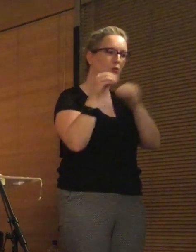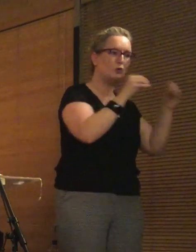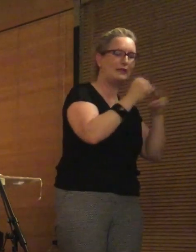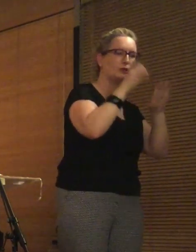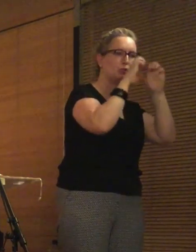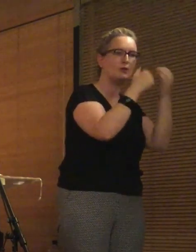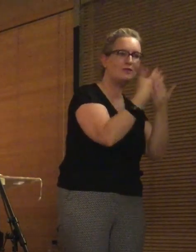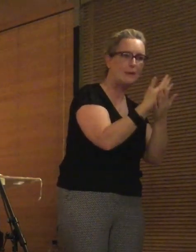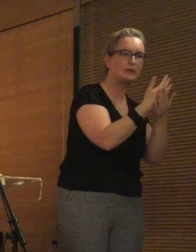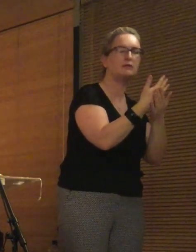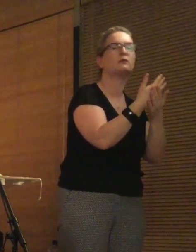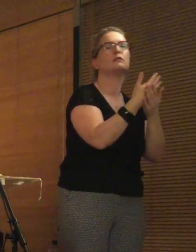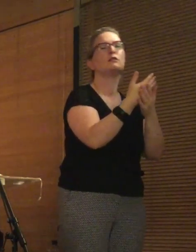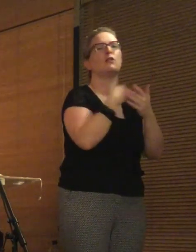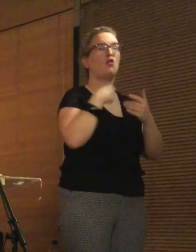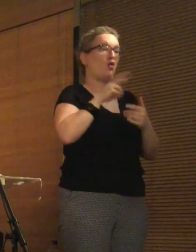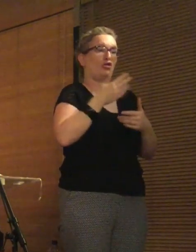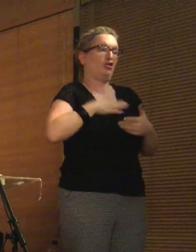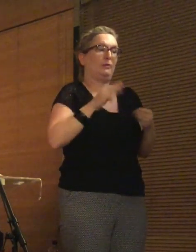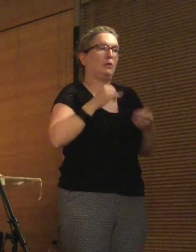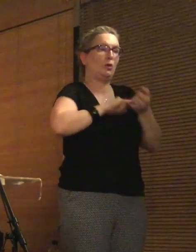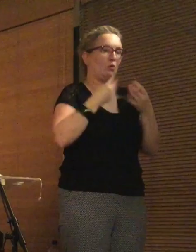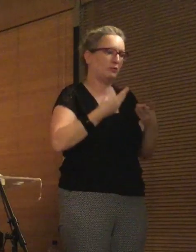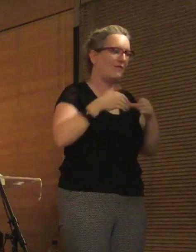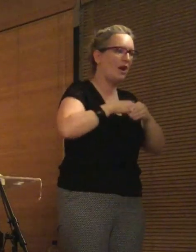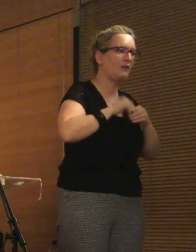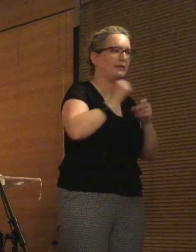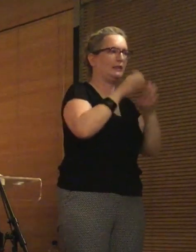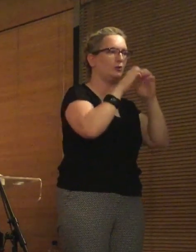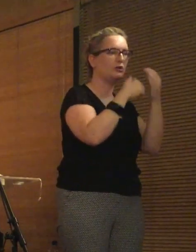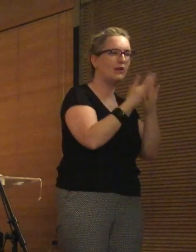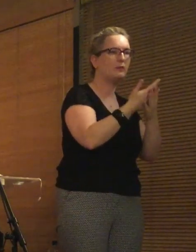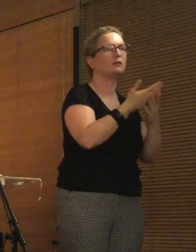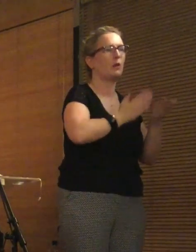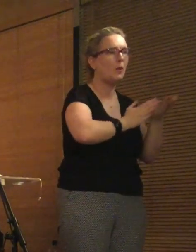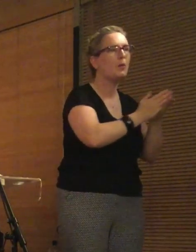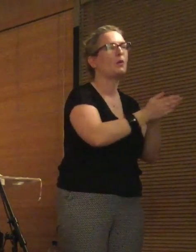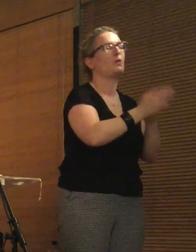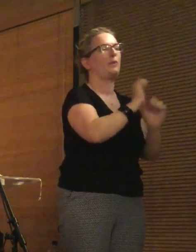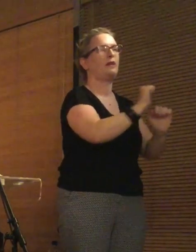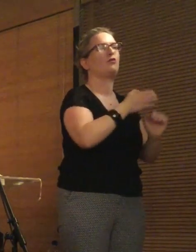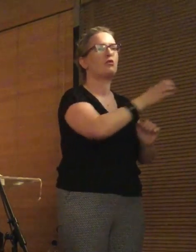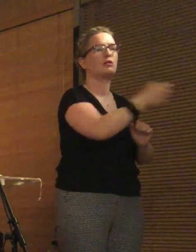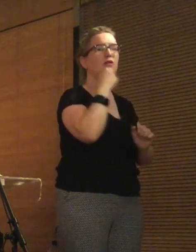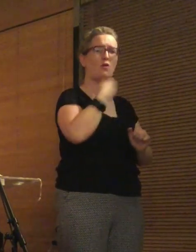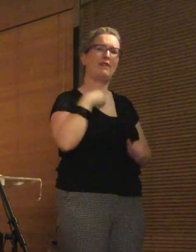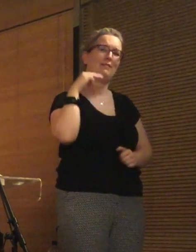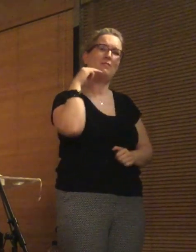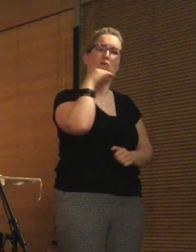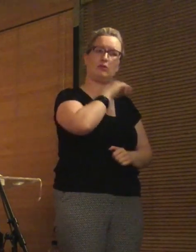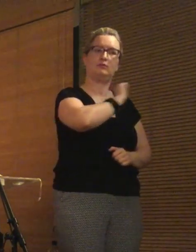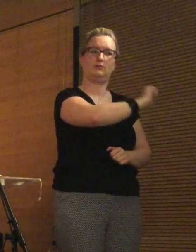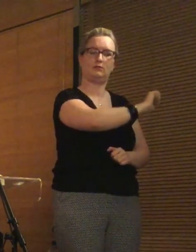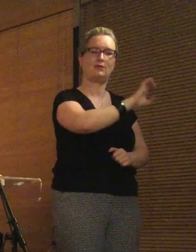development, and also people who are just wanting to get involved and come up through it. So I think they're very important.